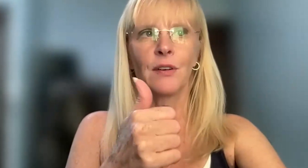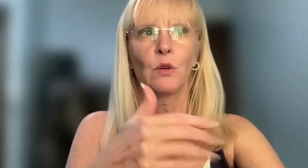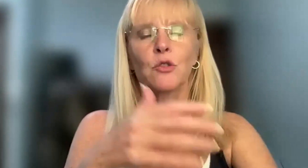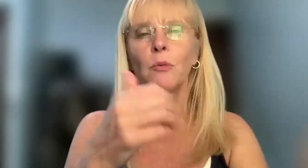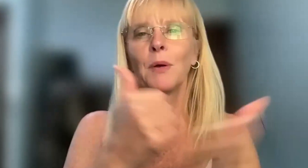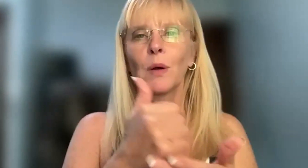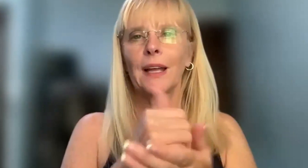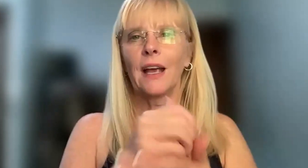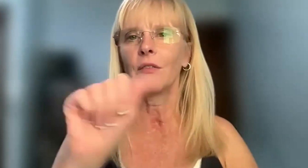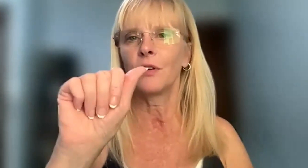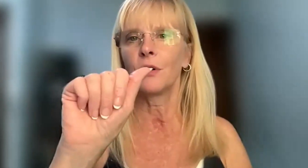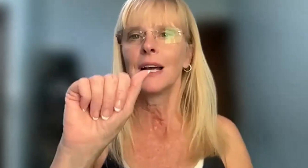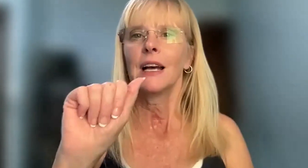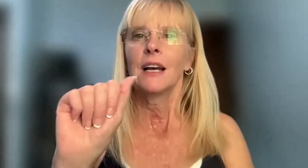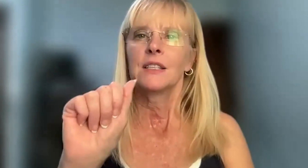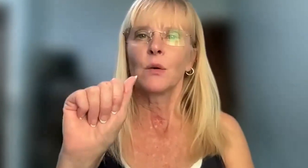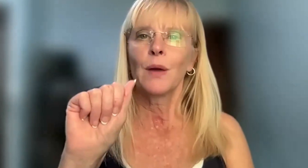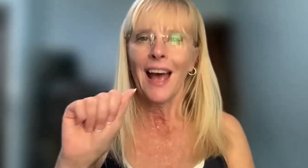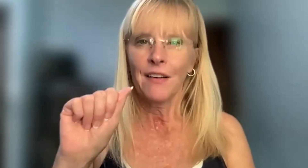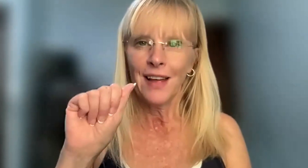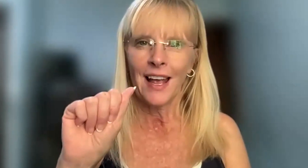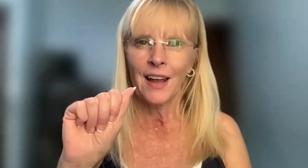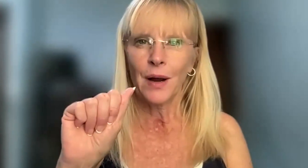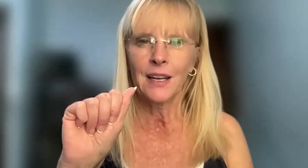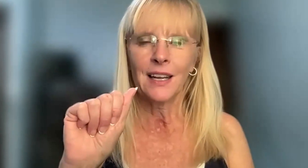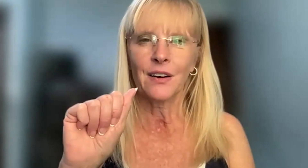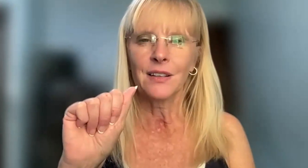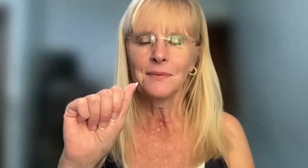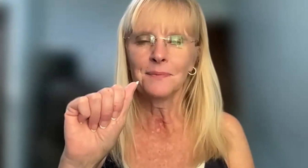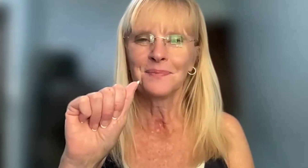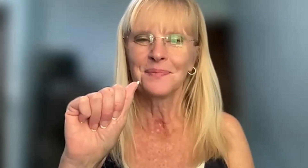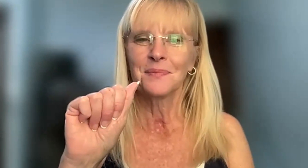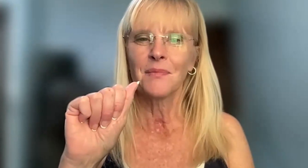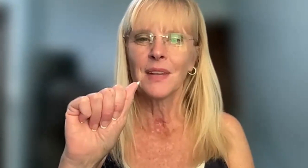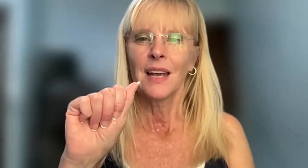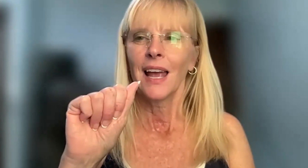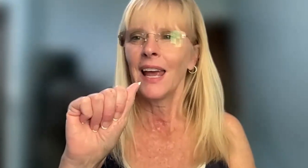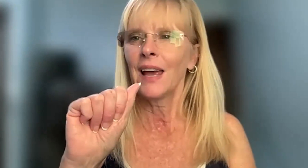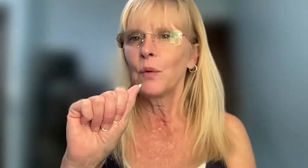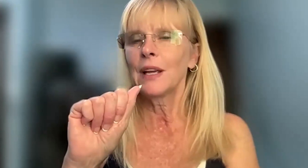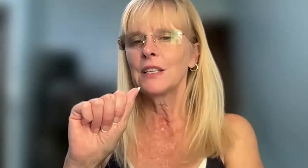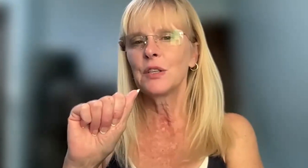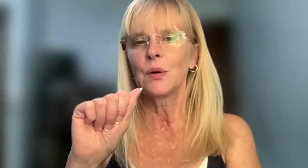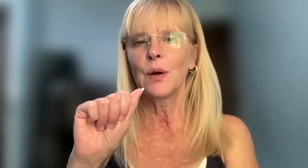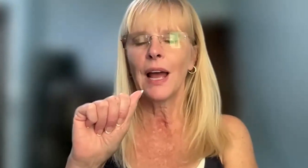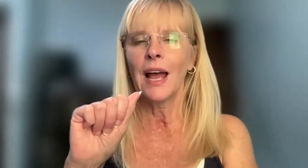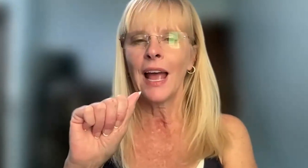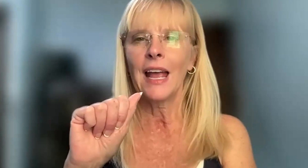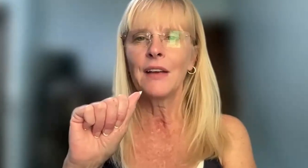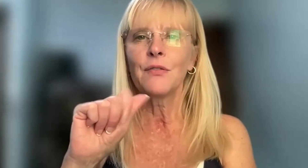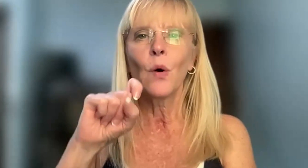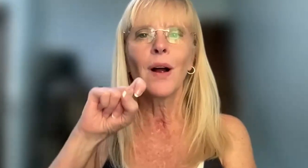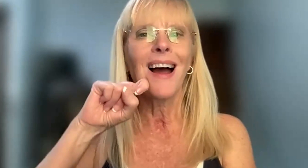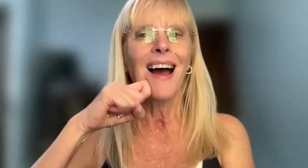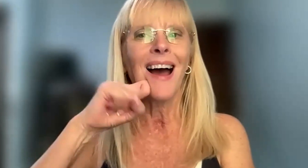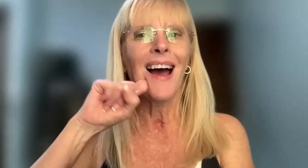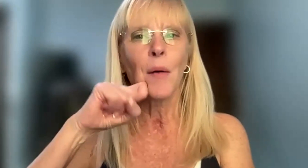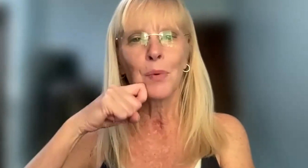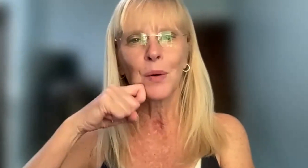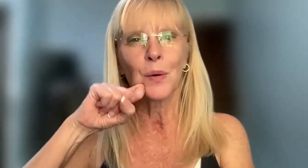which will be really helpful. So we have A right here, and we can do A for